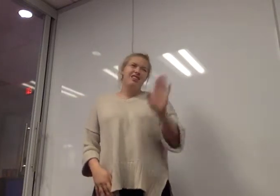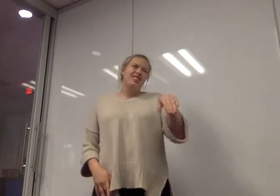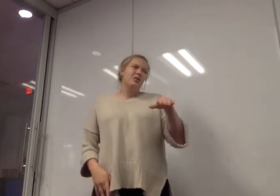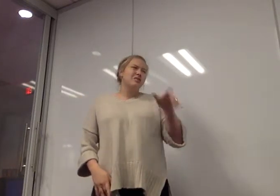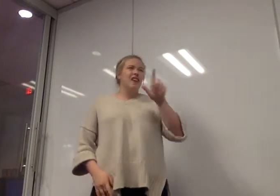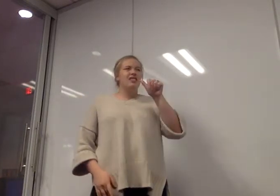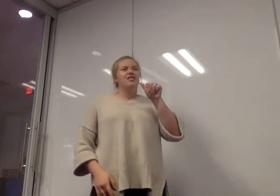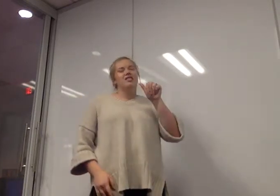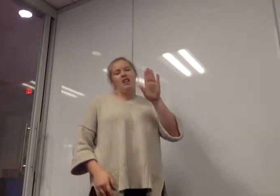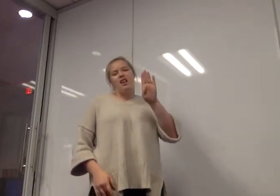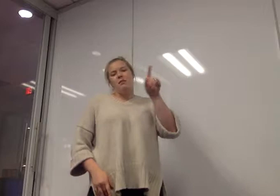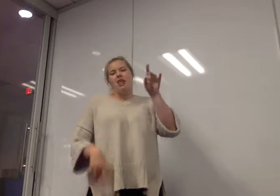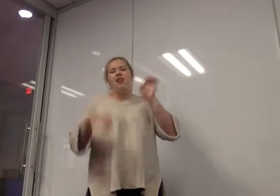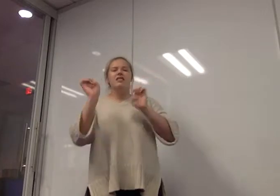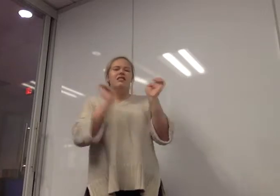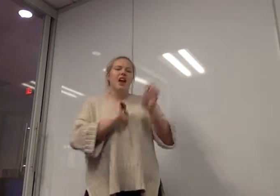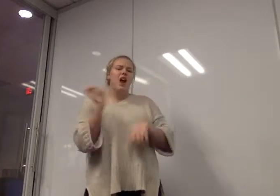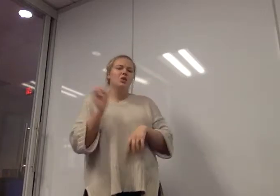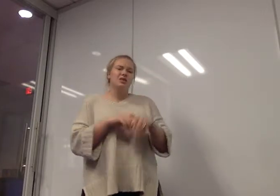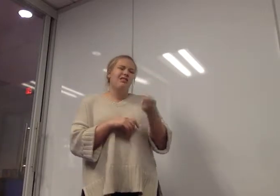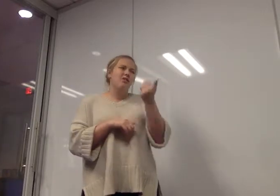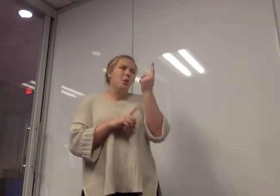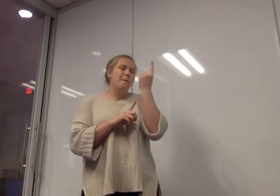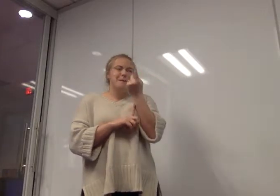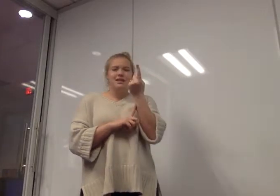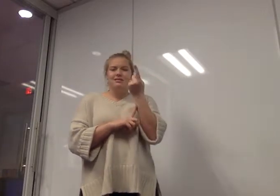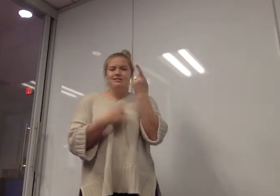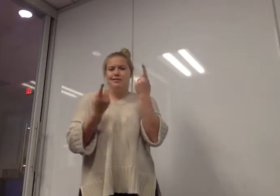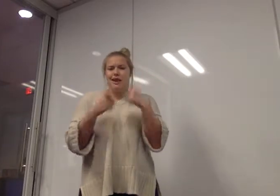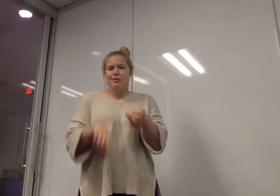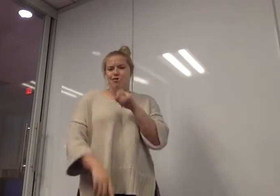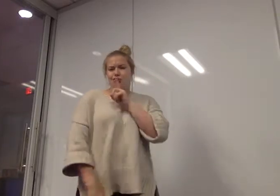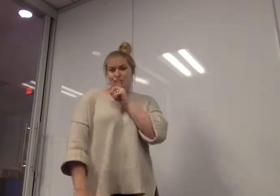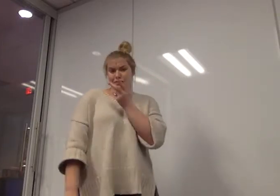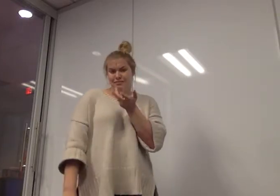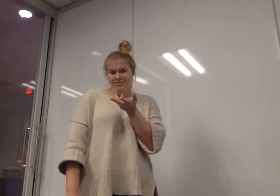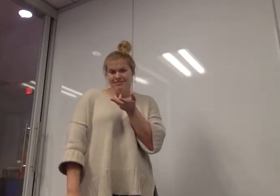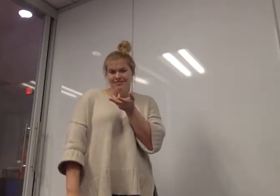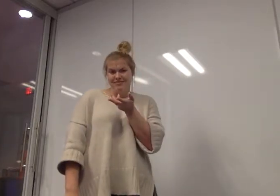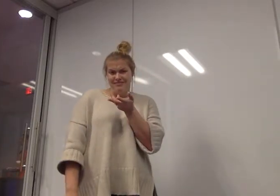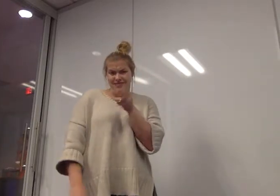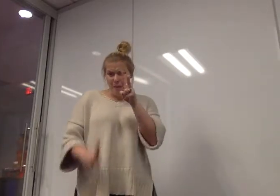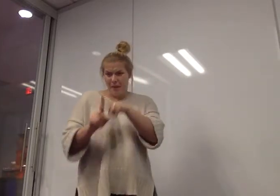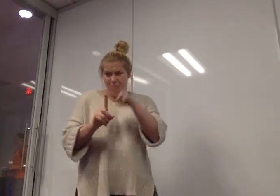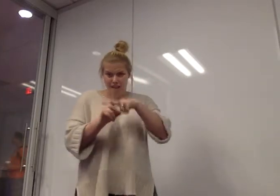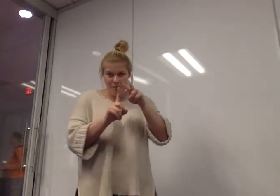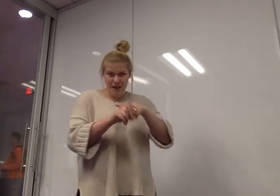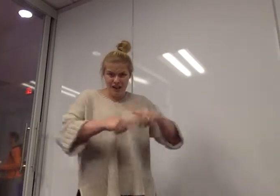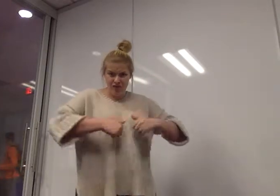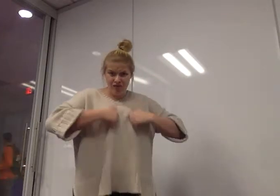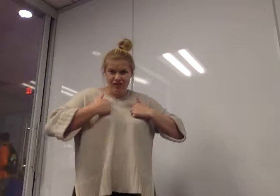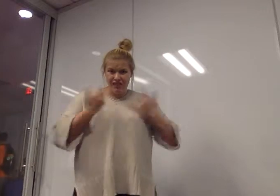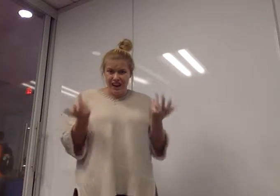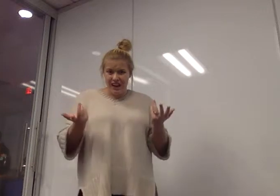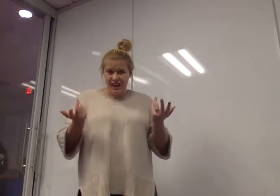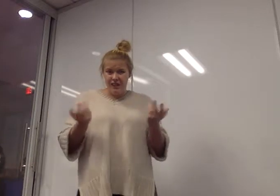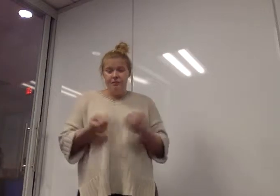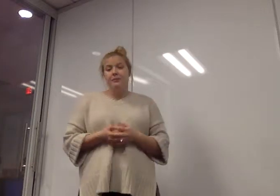minutes. Where can you actually apply this, which we cared about, of course. And so we think it's really